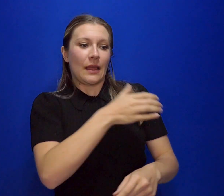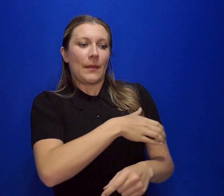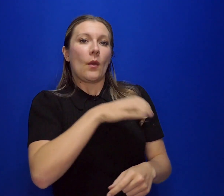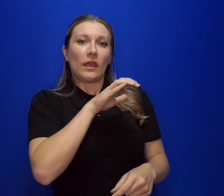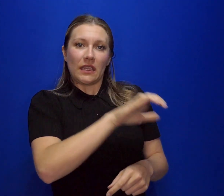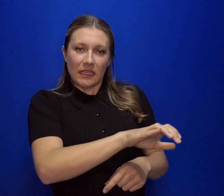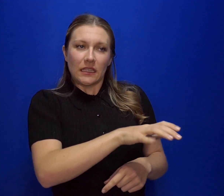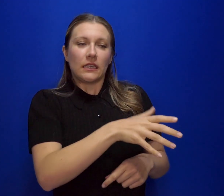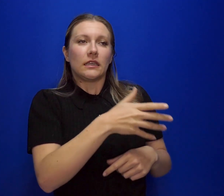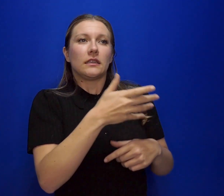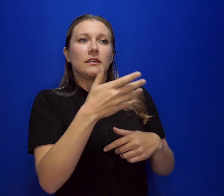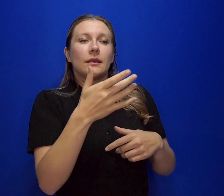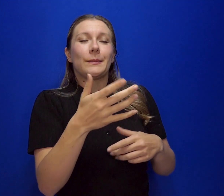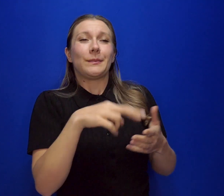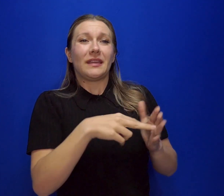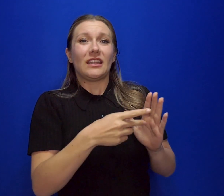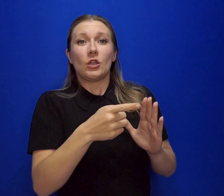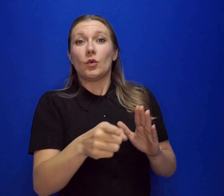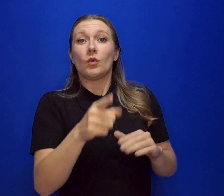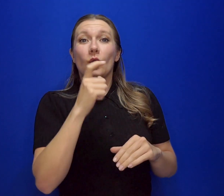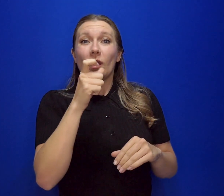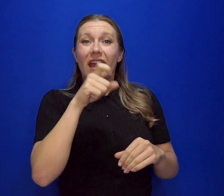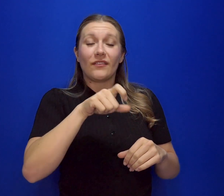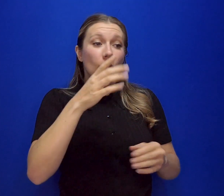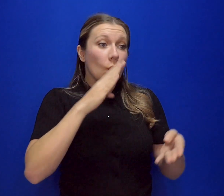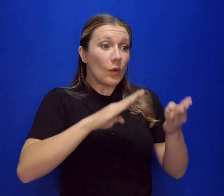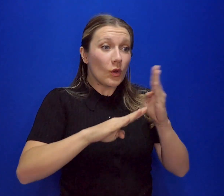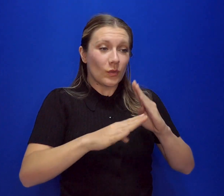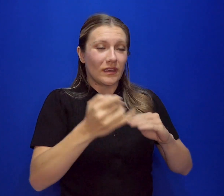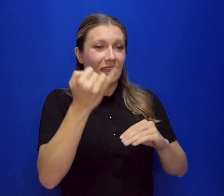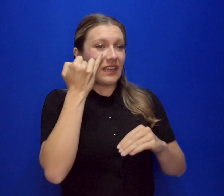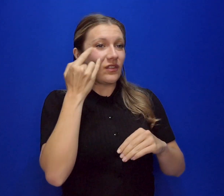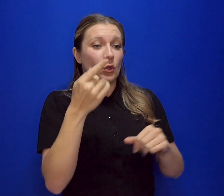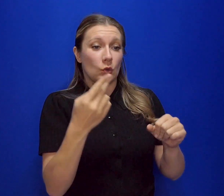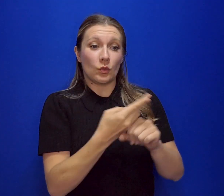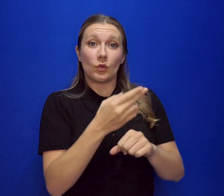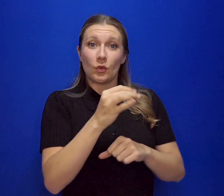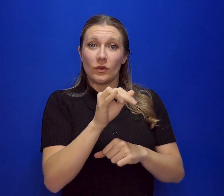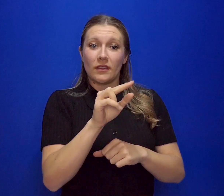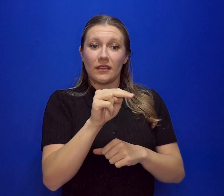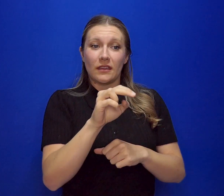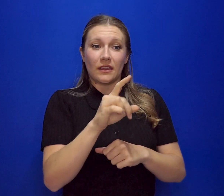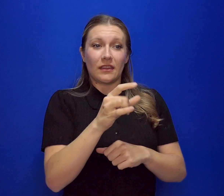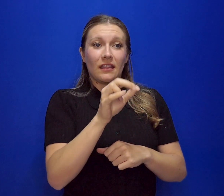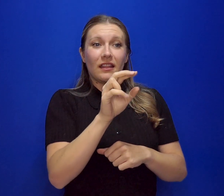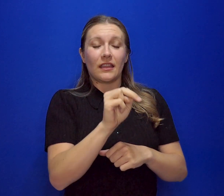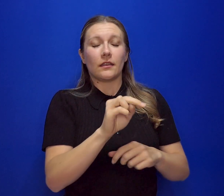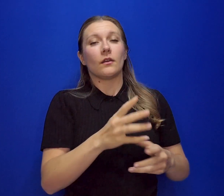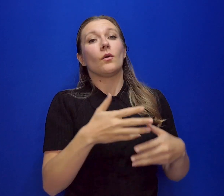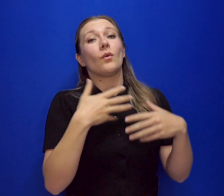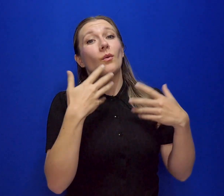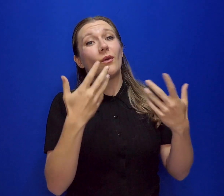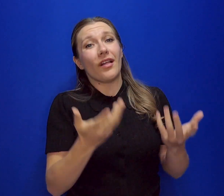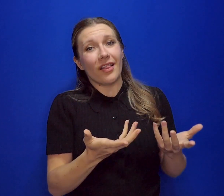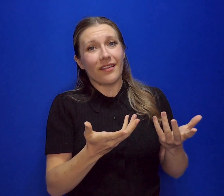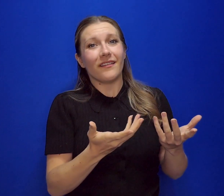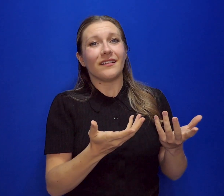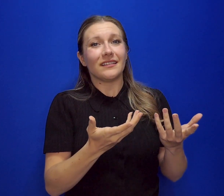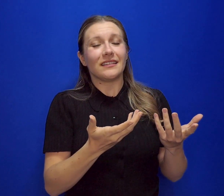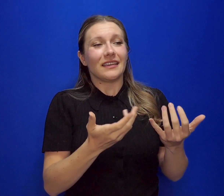that you don't have to worry as long as you just take this thing called insulin. Well, I mean, it brings in a whole nother rabbit hole